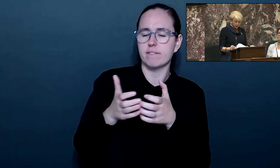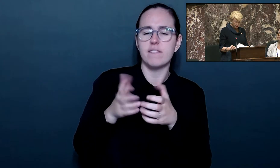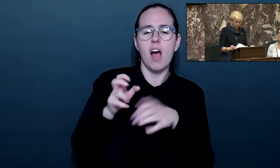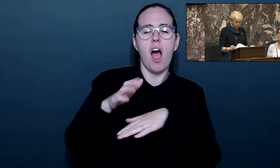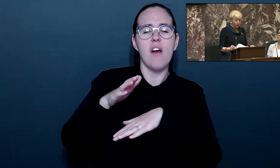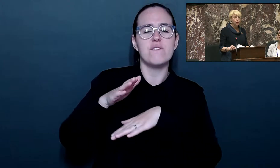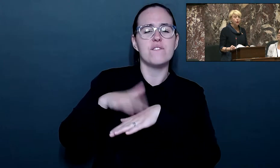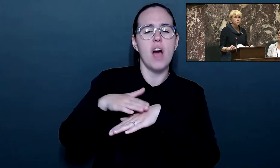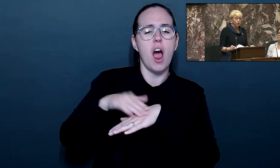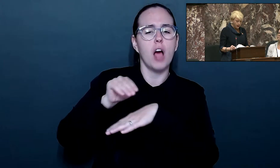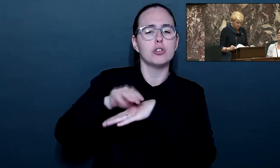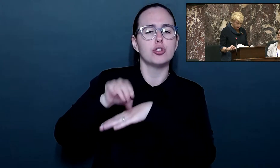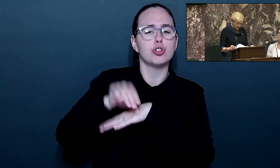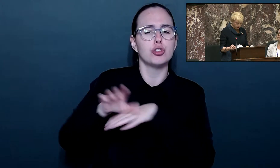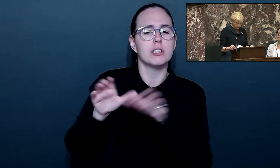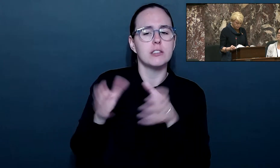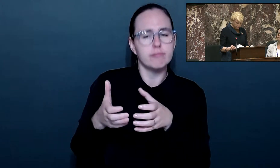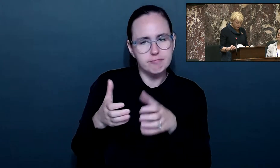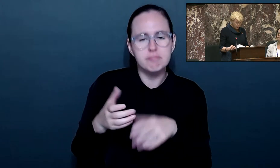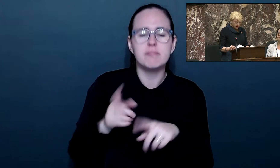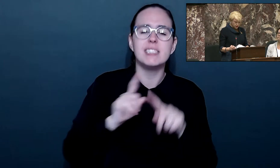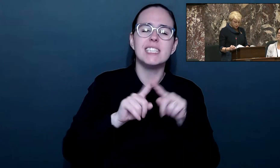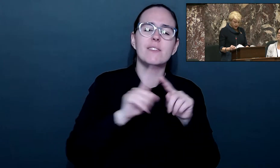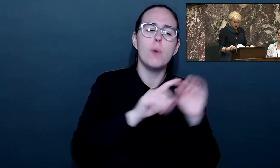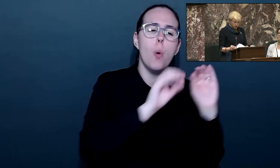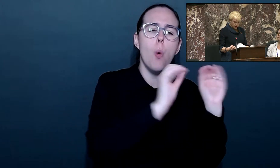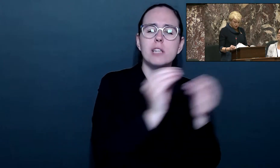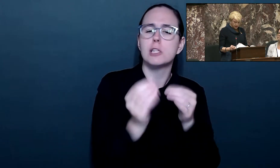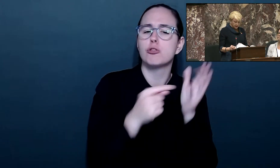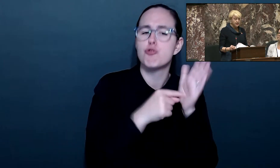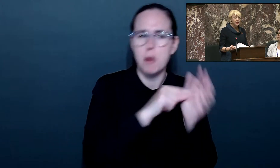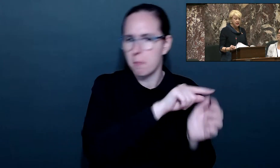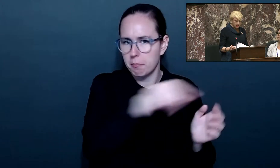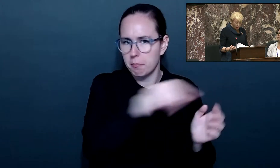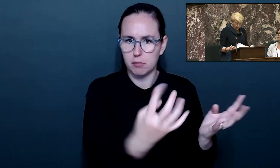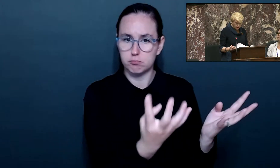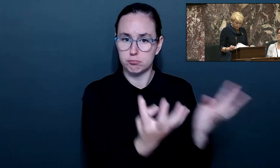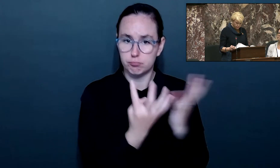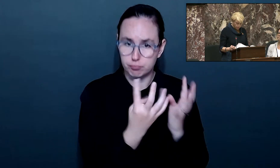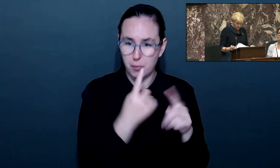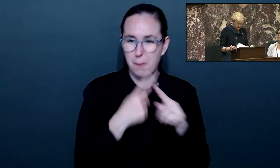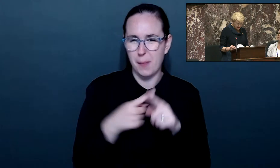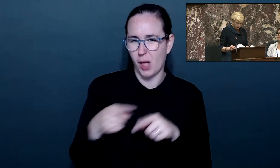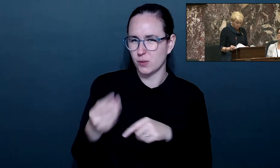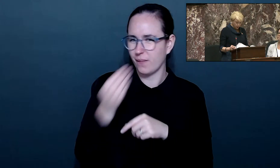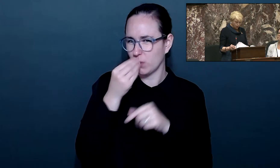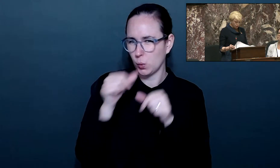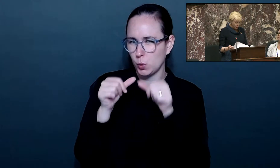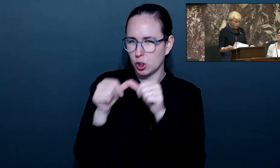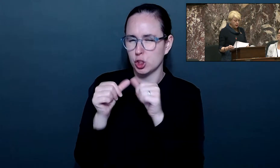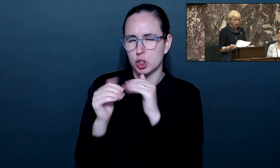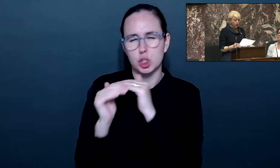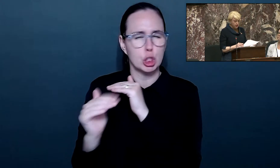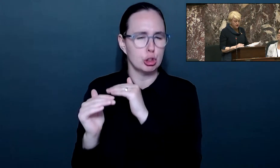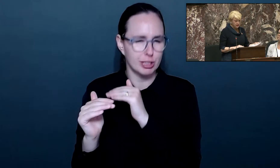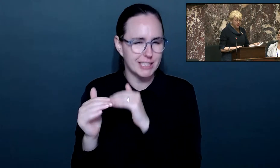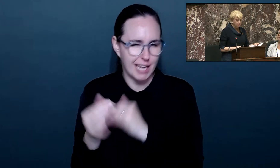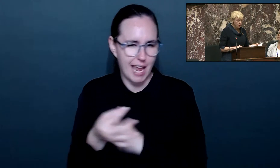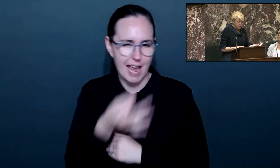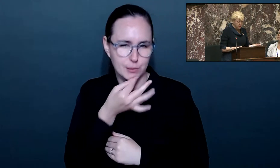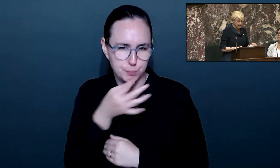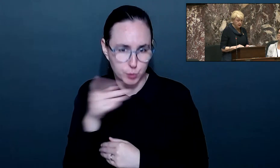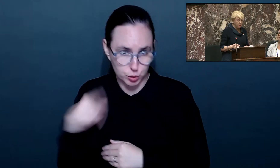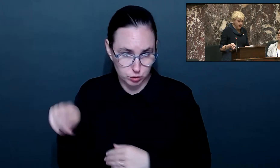security experts are also at the table. The strategy addresses the entire food system: growing,